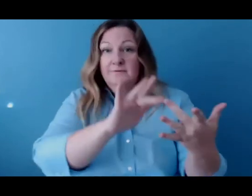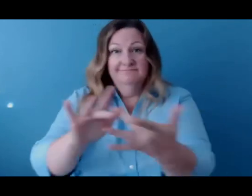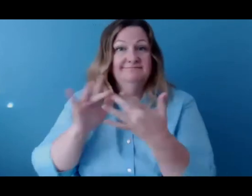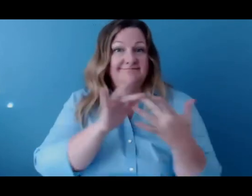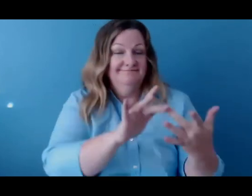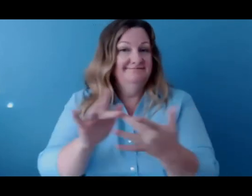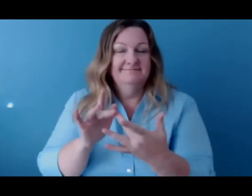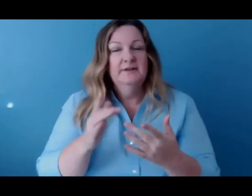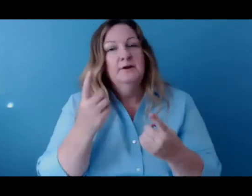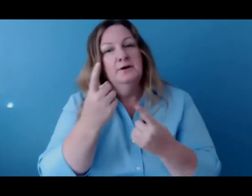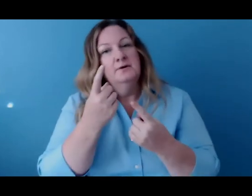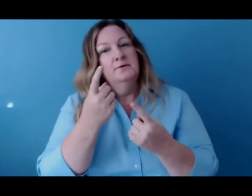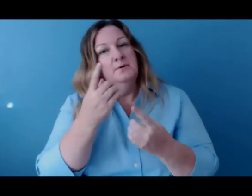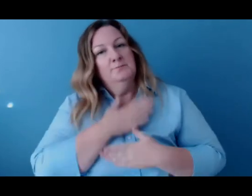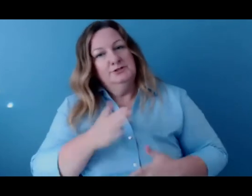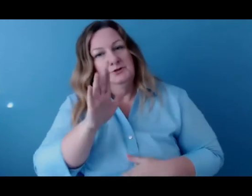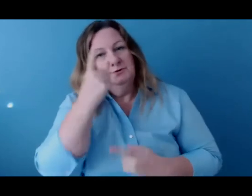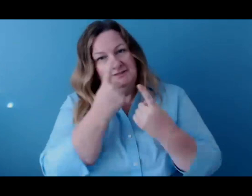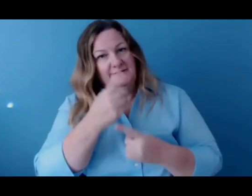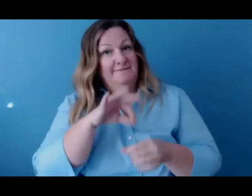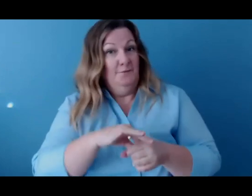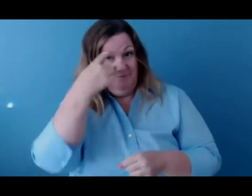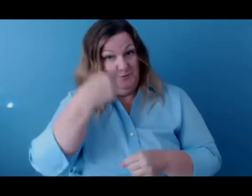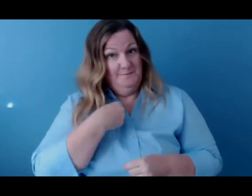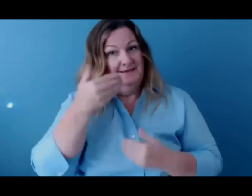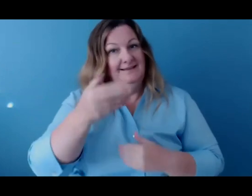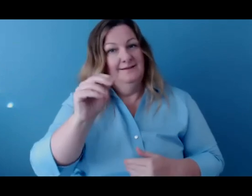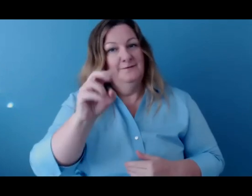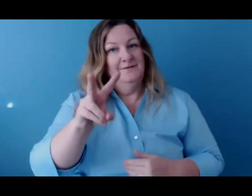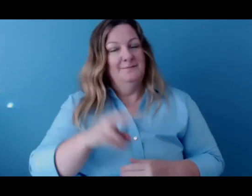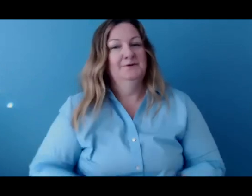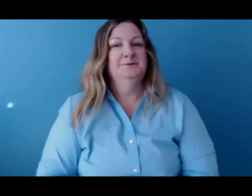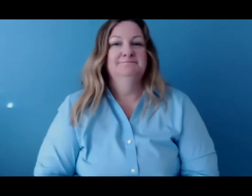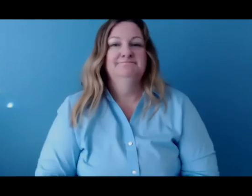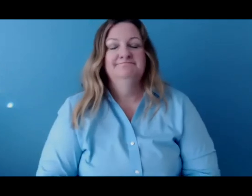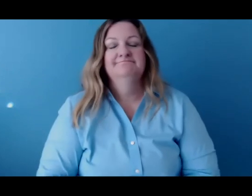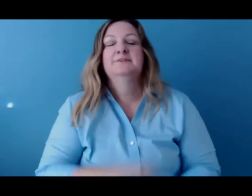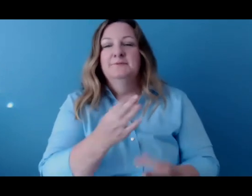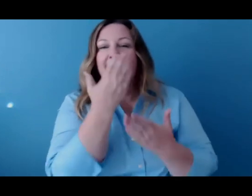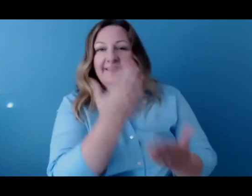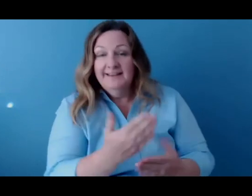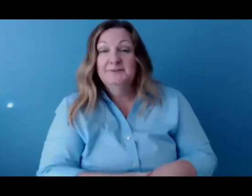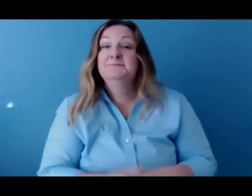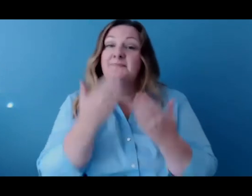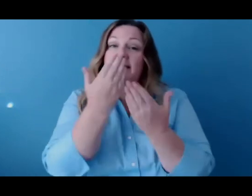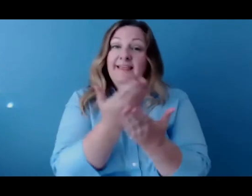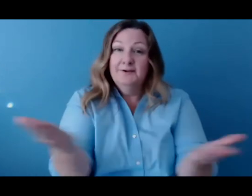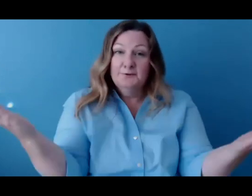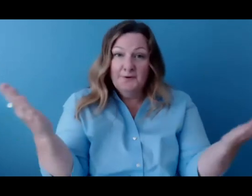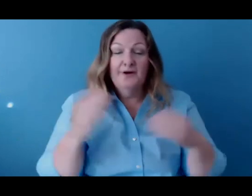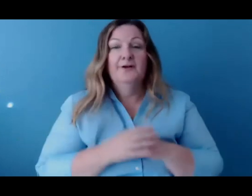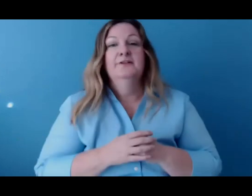and appreciate your consideration for your vote in November. Perfect. Thank you very, very much. And thank you all. And I